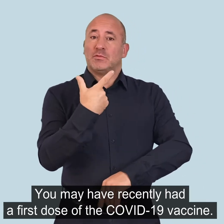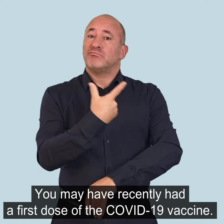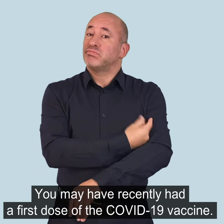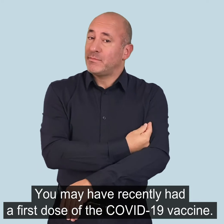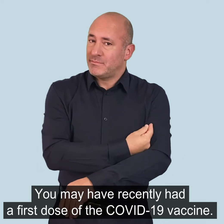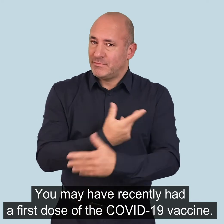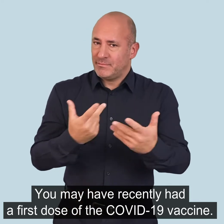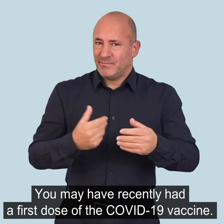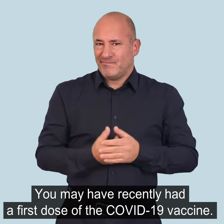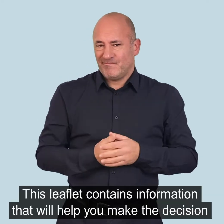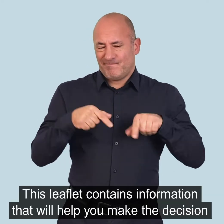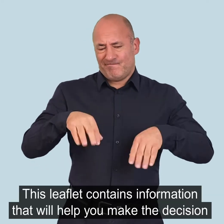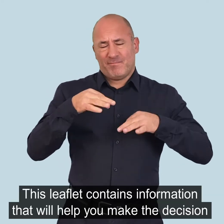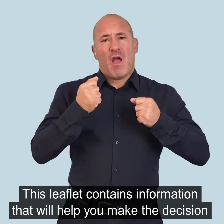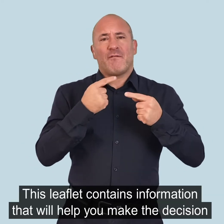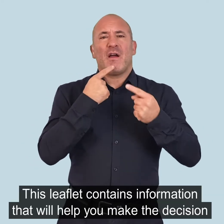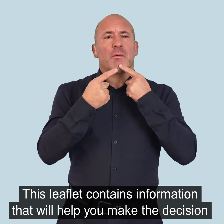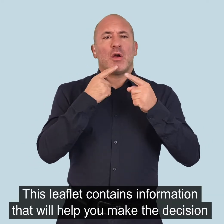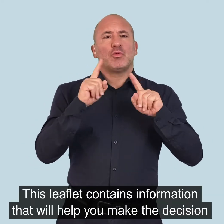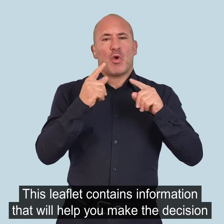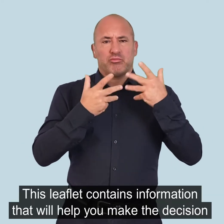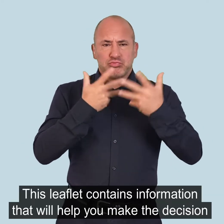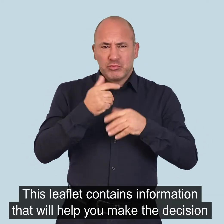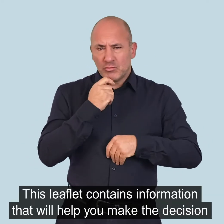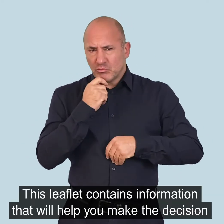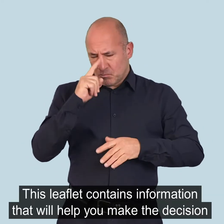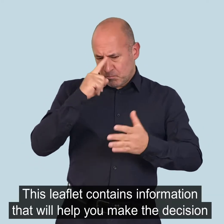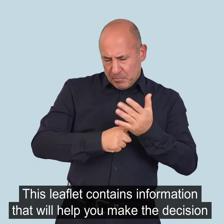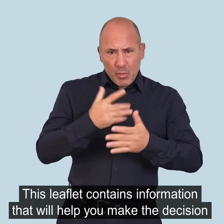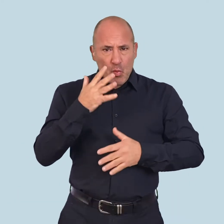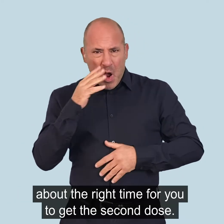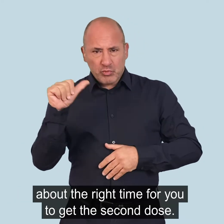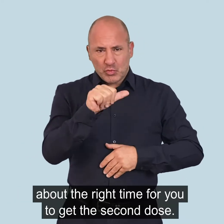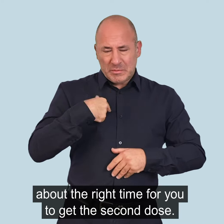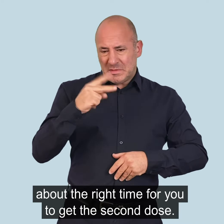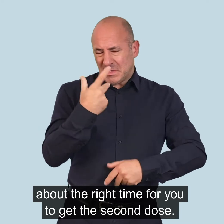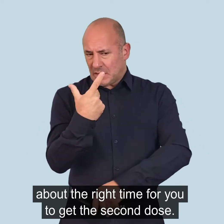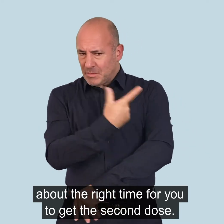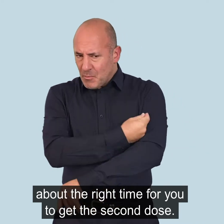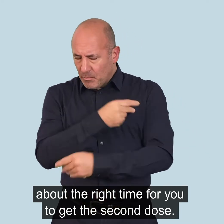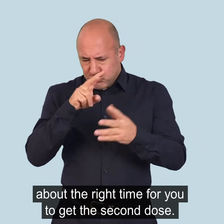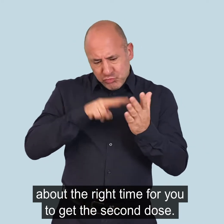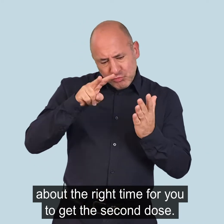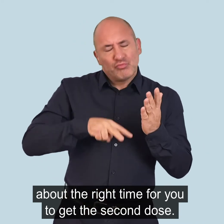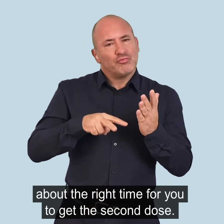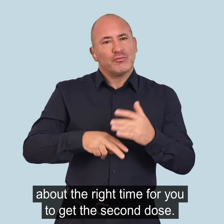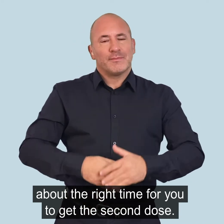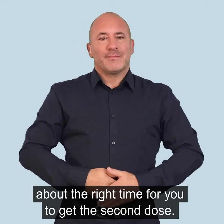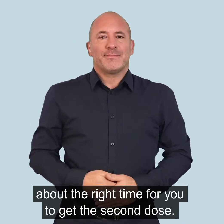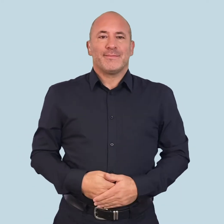the COVID-19 vaccine. This leaflet contains information that will help you make the decision about the right time for you to get